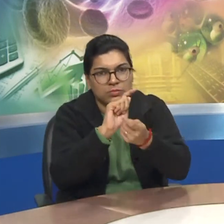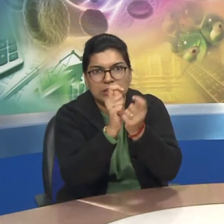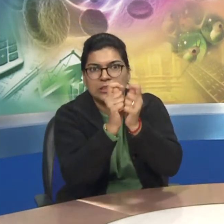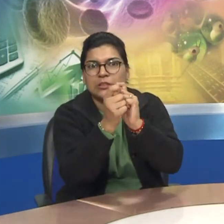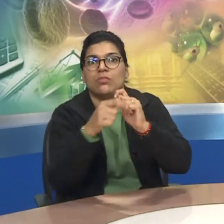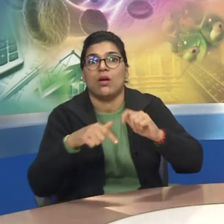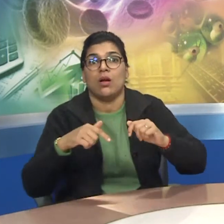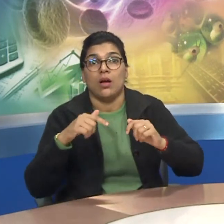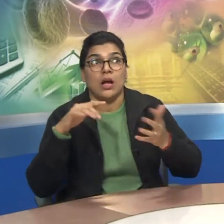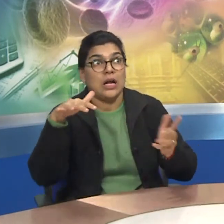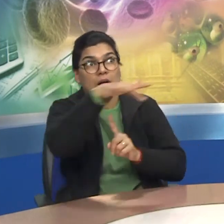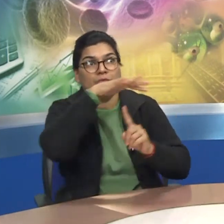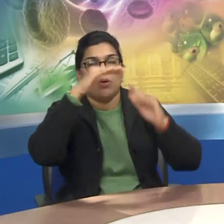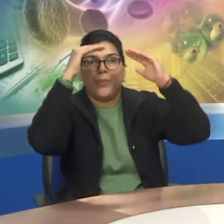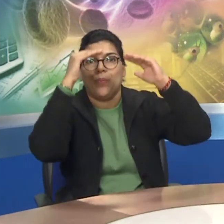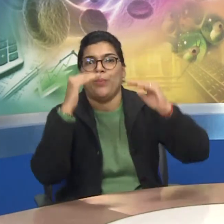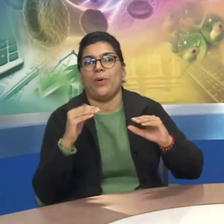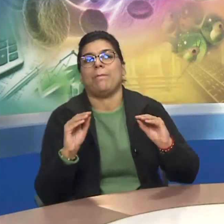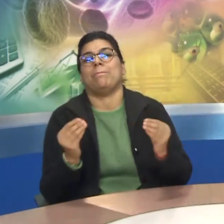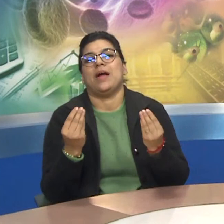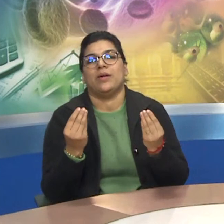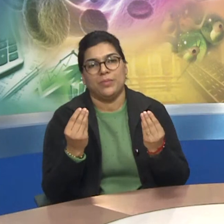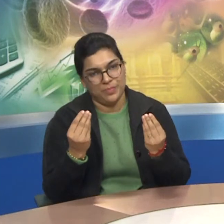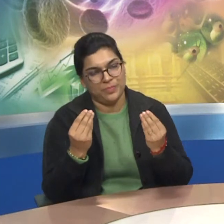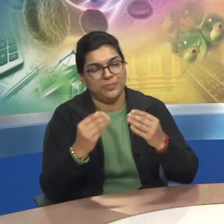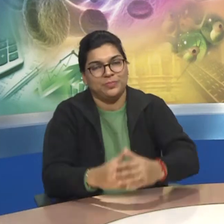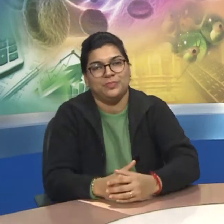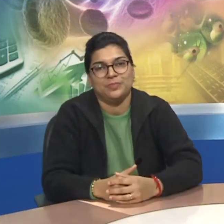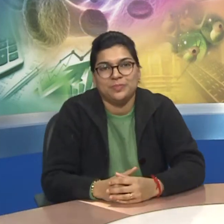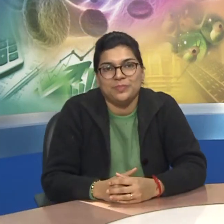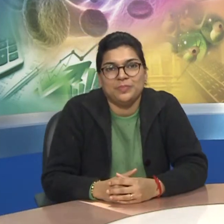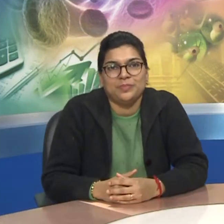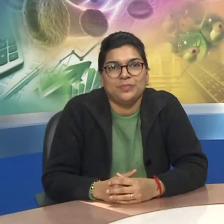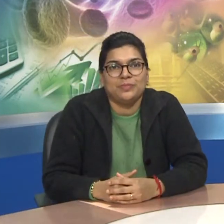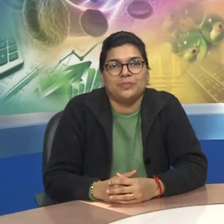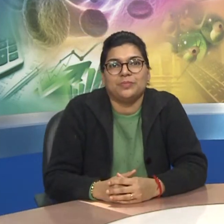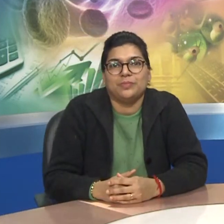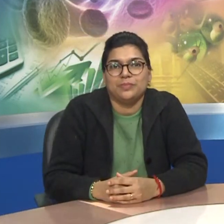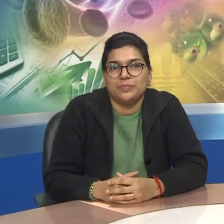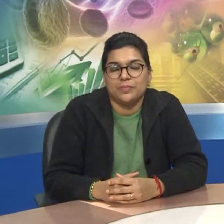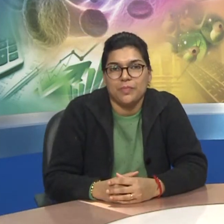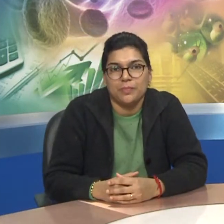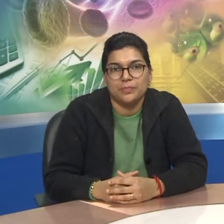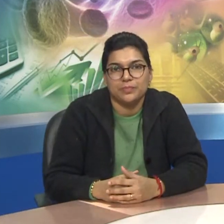So it is our duty to be aware and look after the environment.